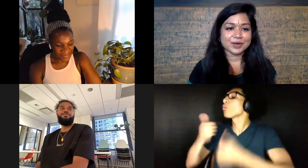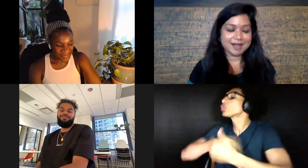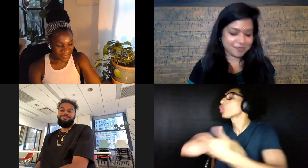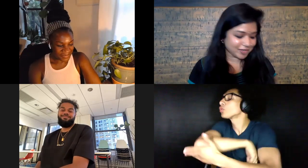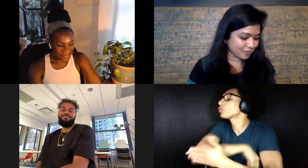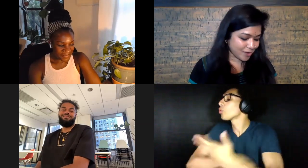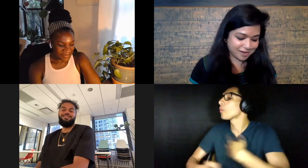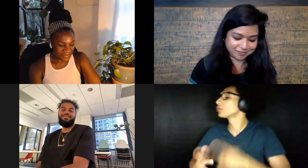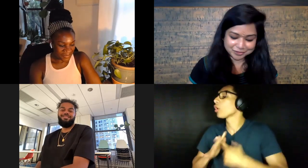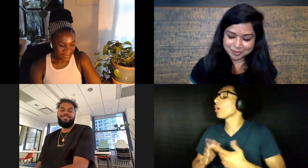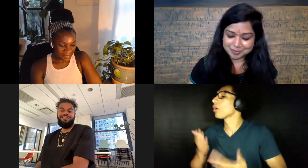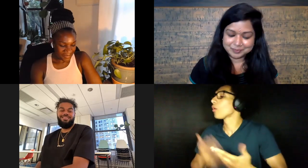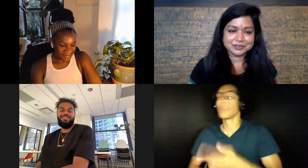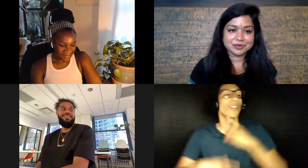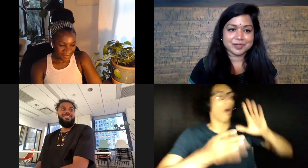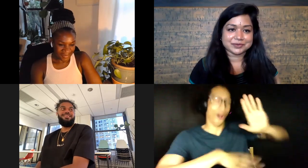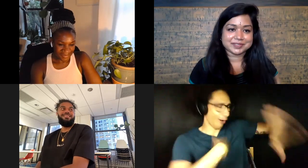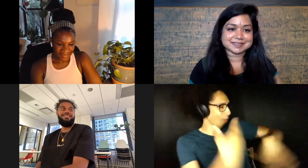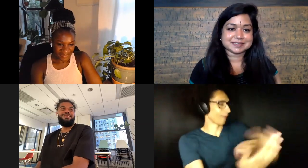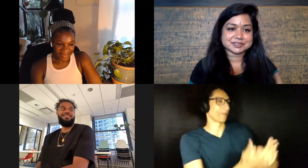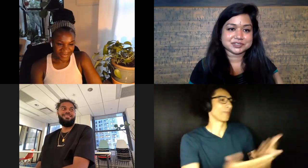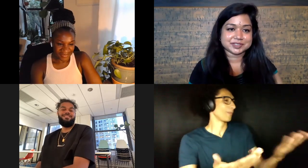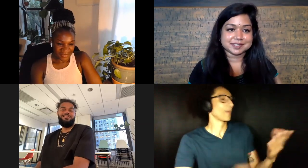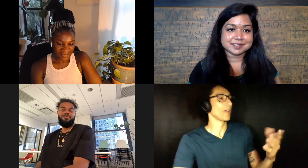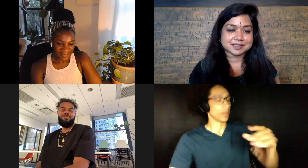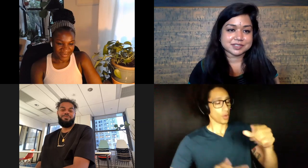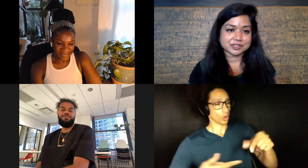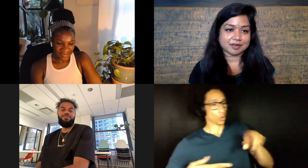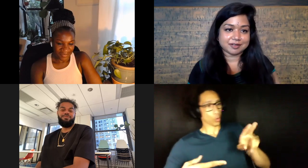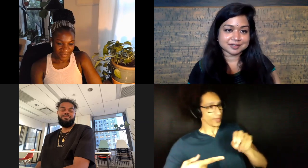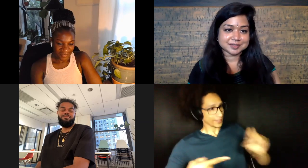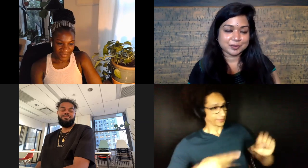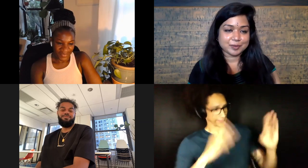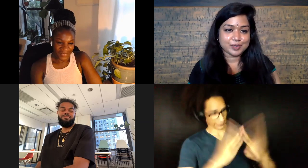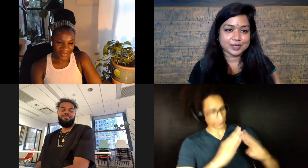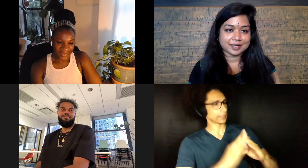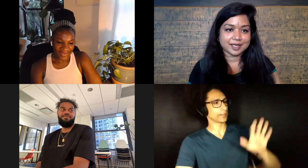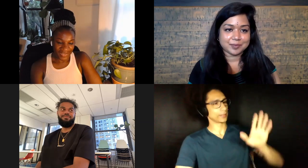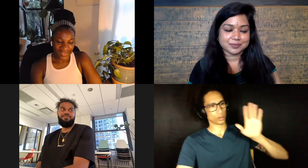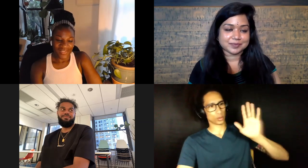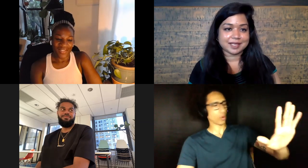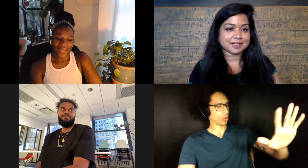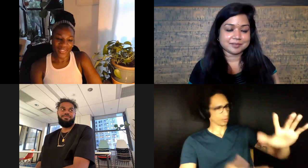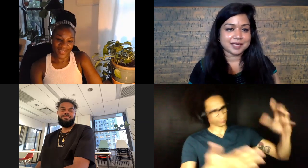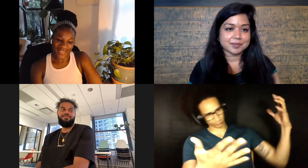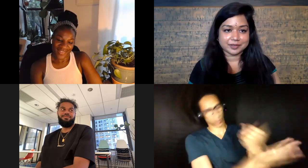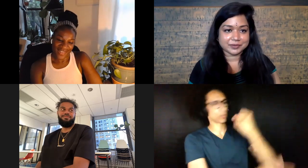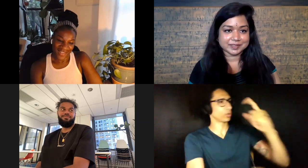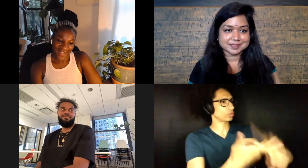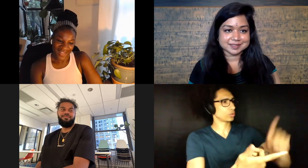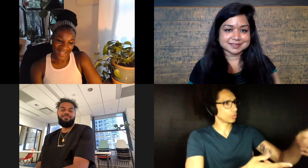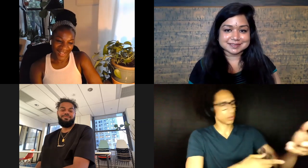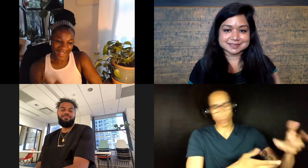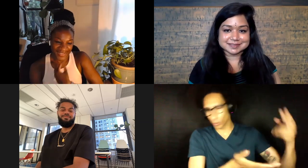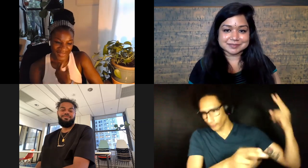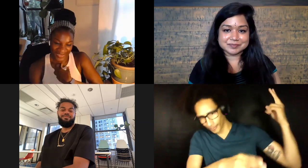and yeah, I'm super excited about that. We have a lot of which drops this summer. We have a lot of amazing activations coming with